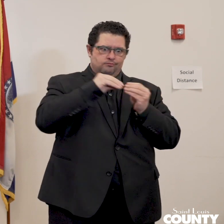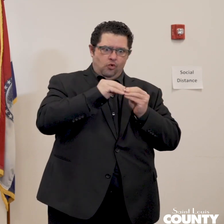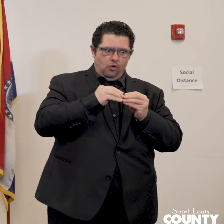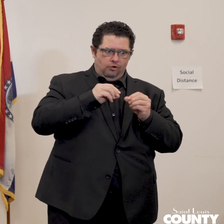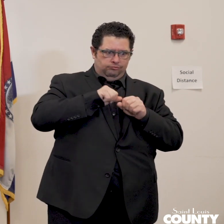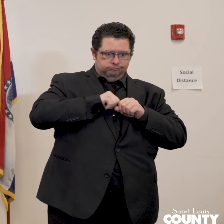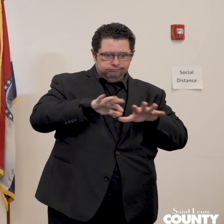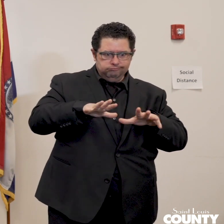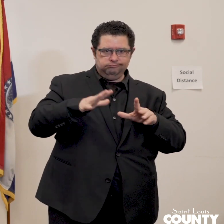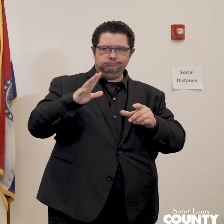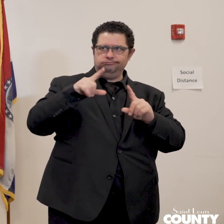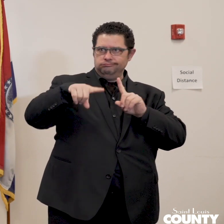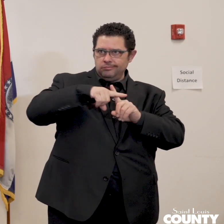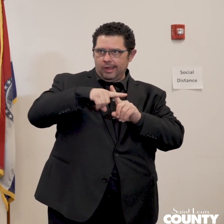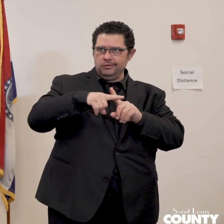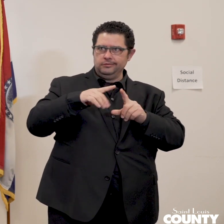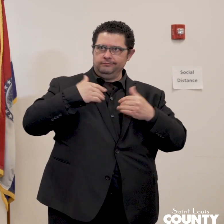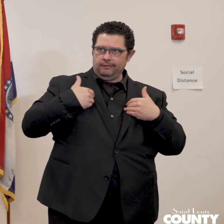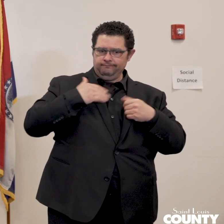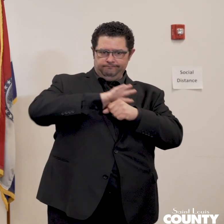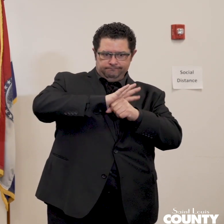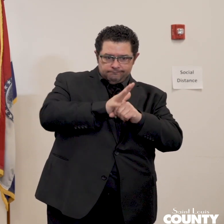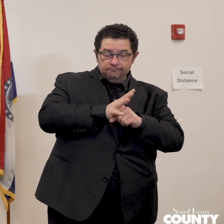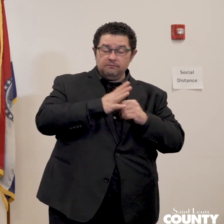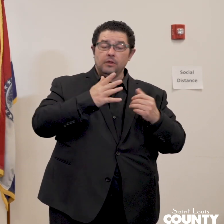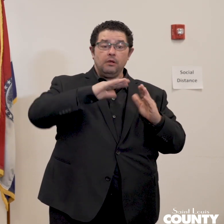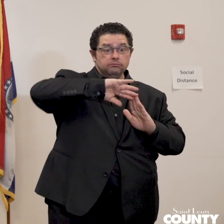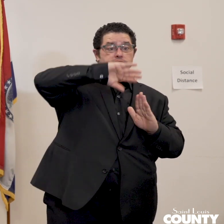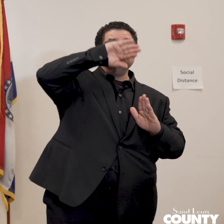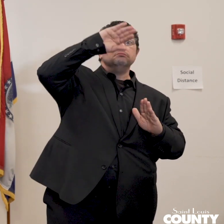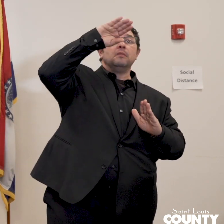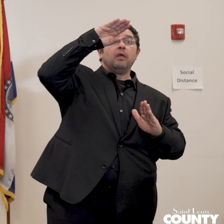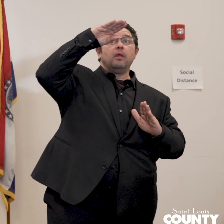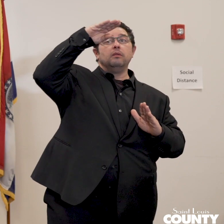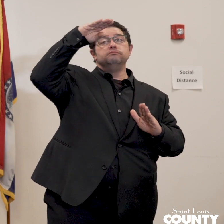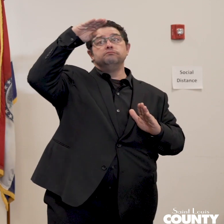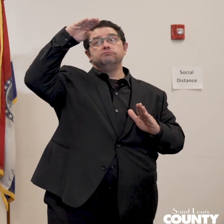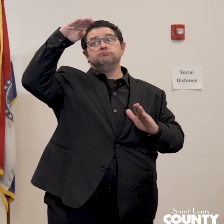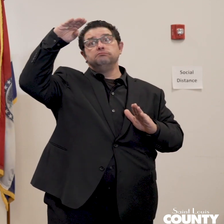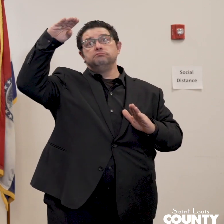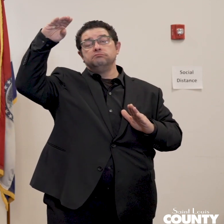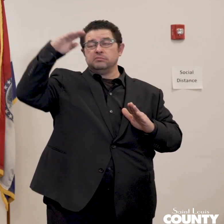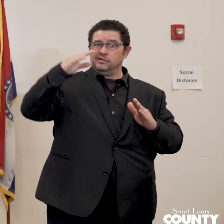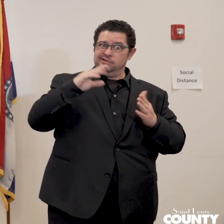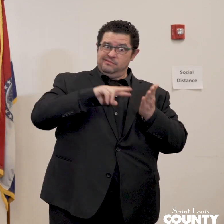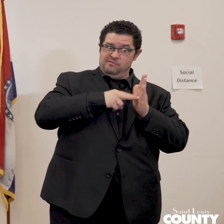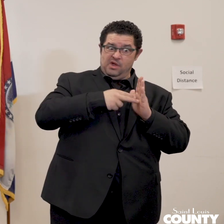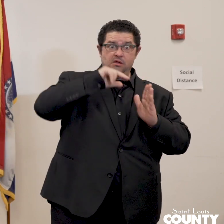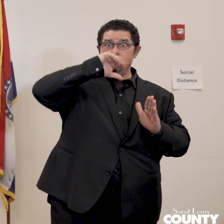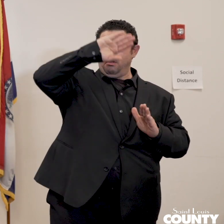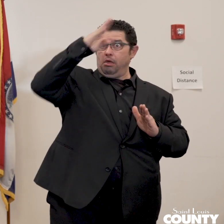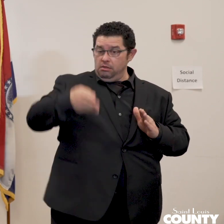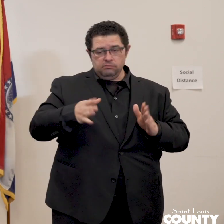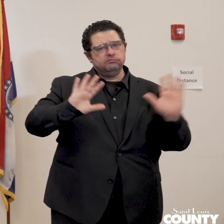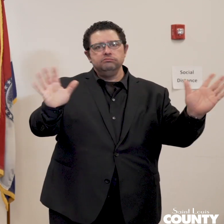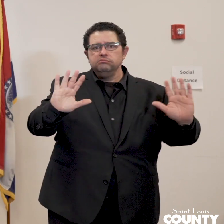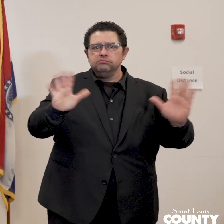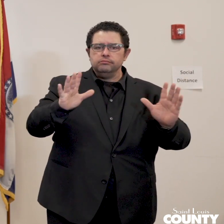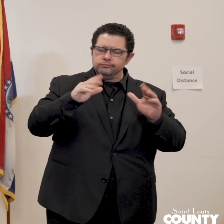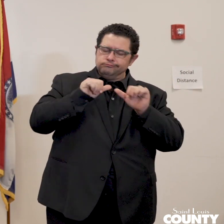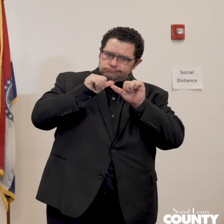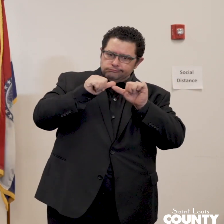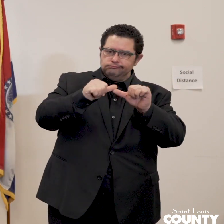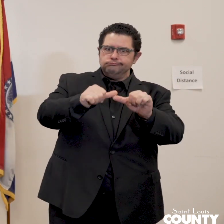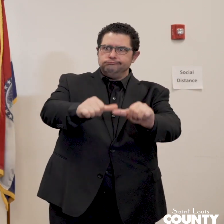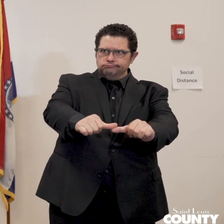A crest will be followed by a plateau, meaning the virus will continue its stronghold in our community. Until we